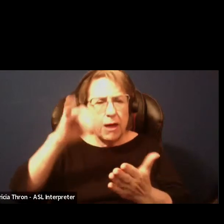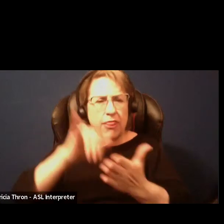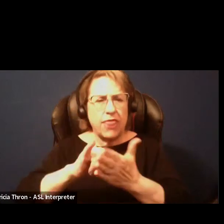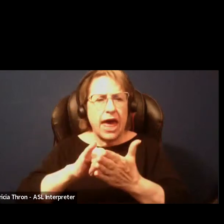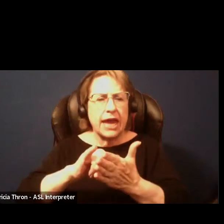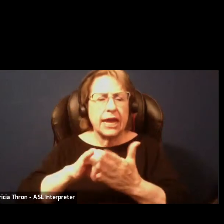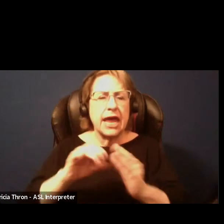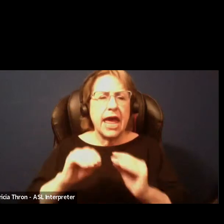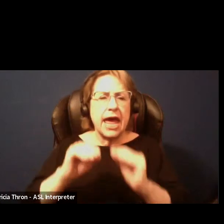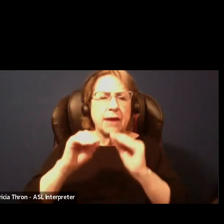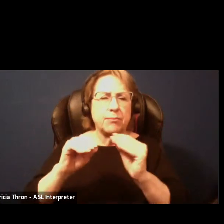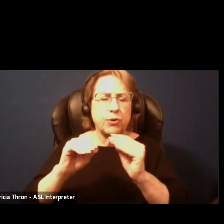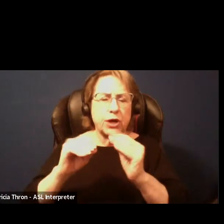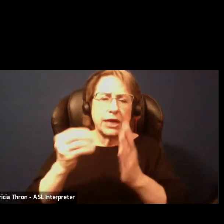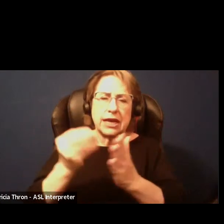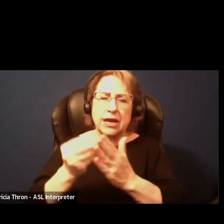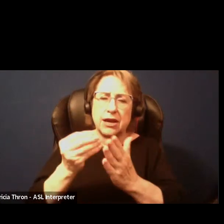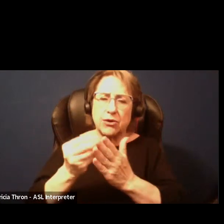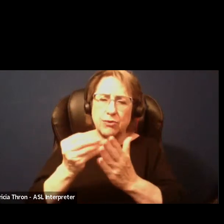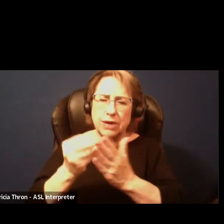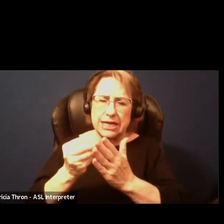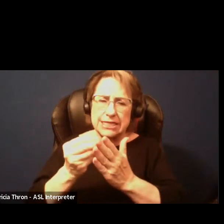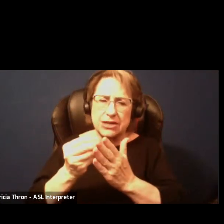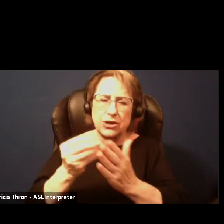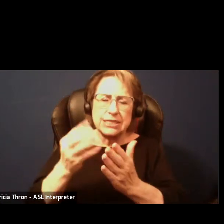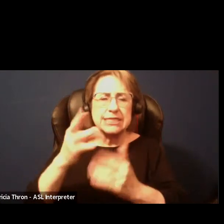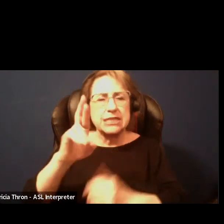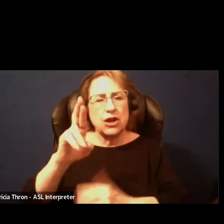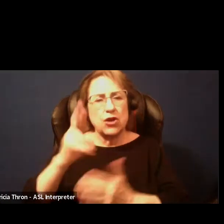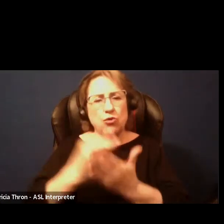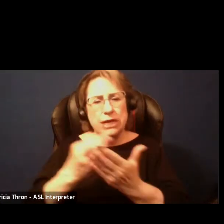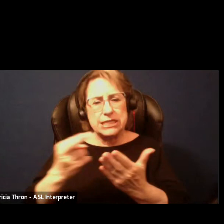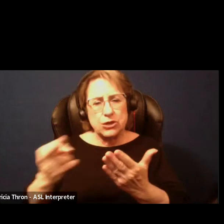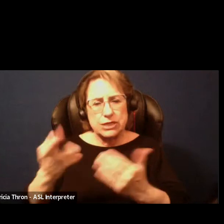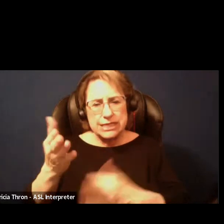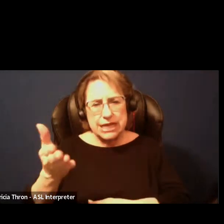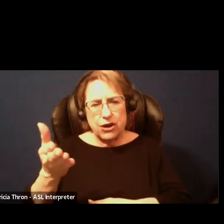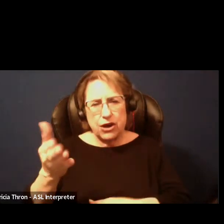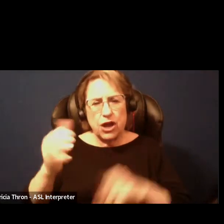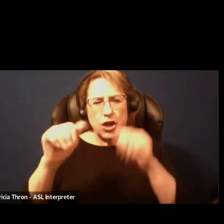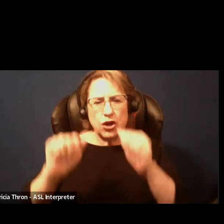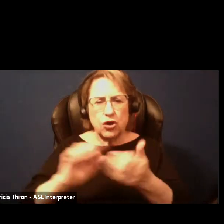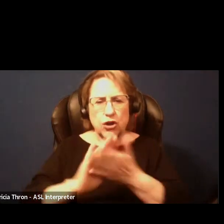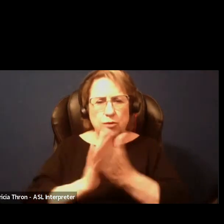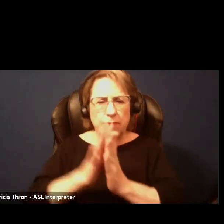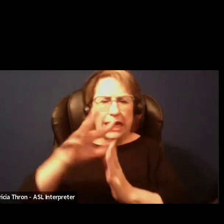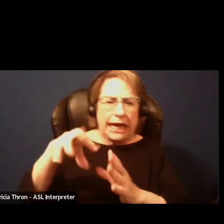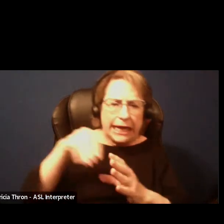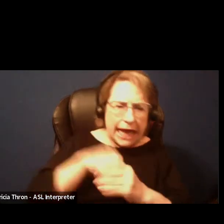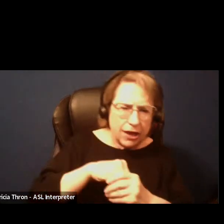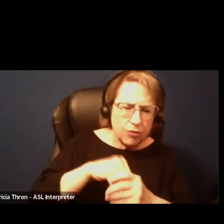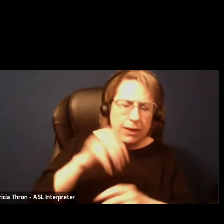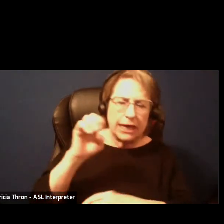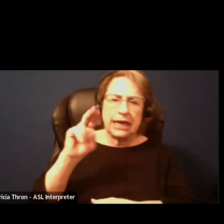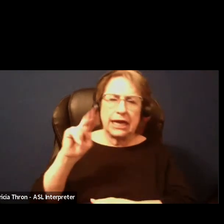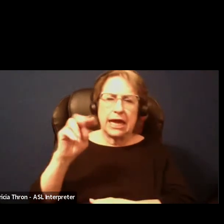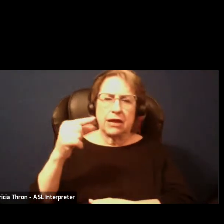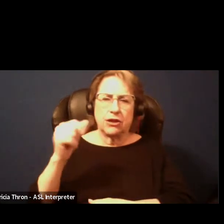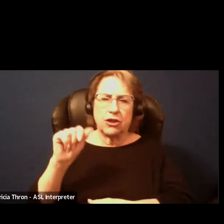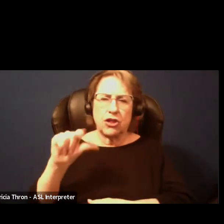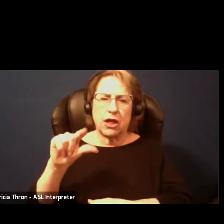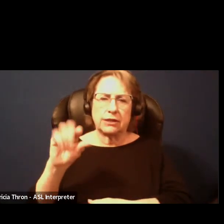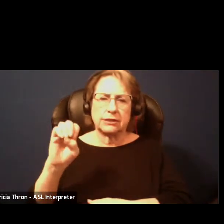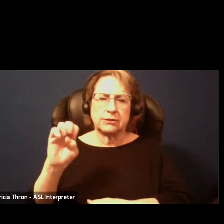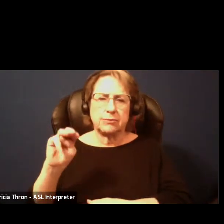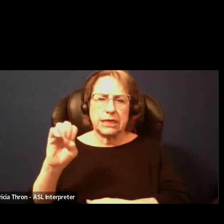biggest yield. Yeah. But again, I think the solution is broad ended. It could be engagement. That's why I was curious. But I think you're hitting it on the head.